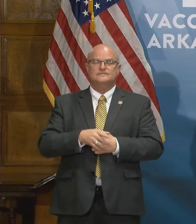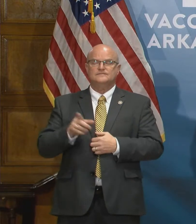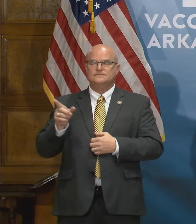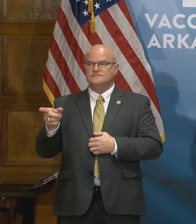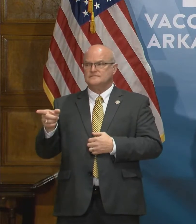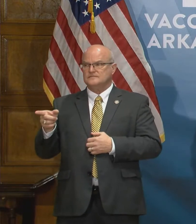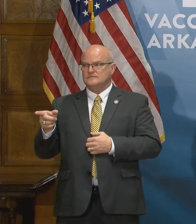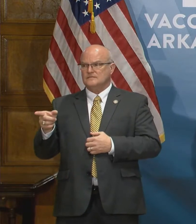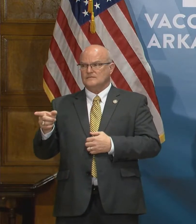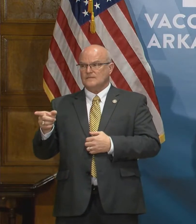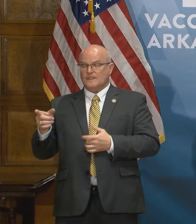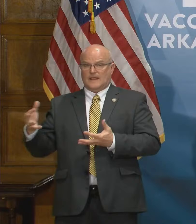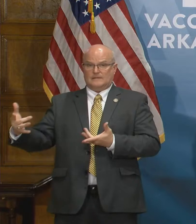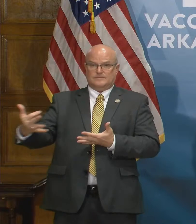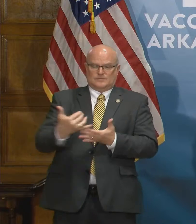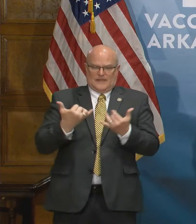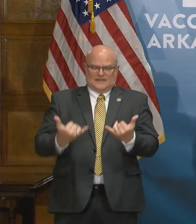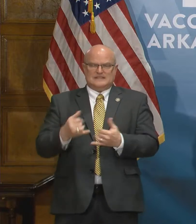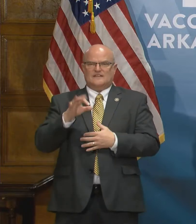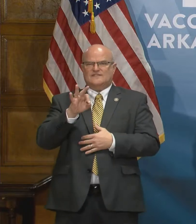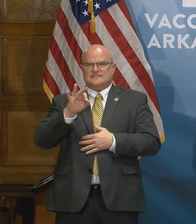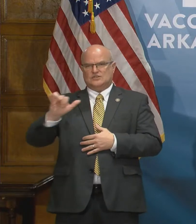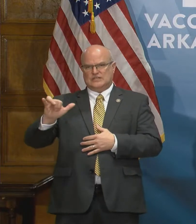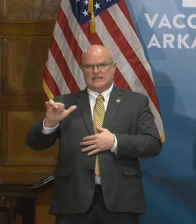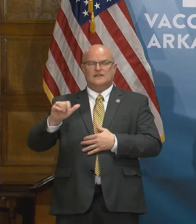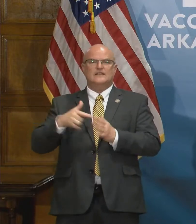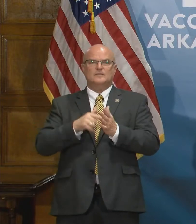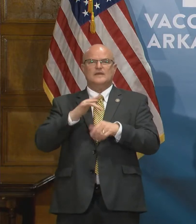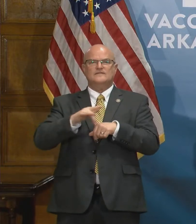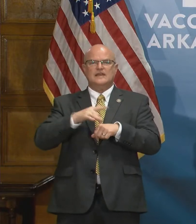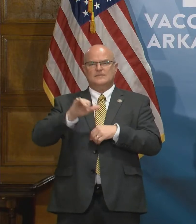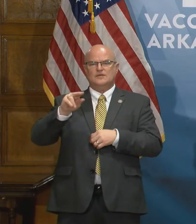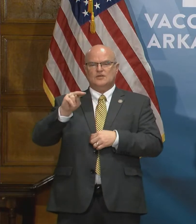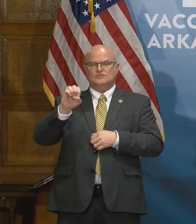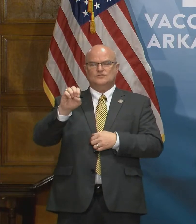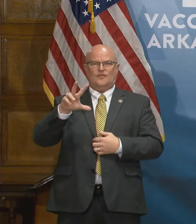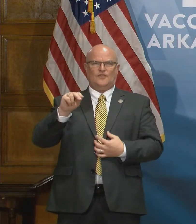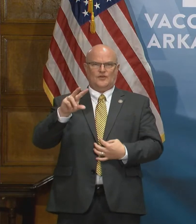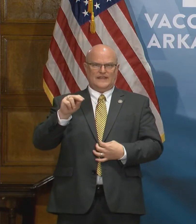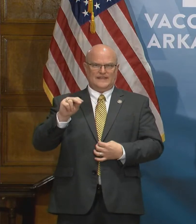surplus we're accumulating this fiscal year? Correct. Okay. That will be available June 30th.